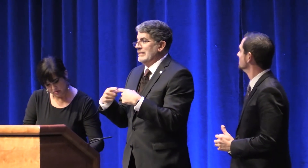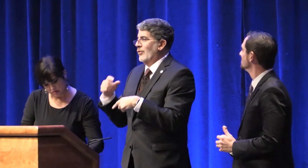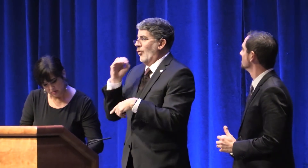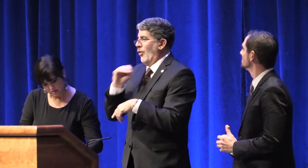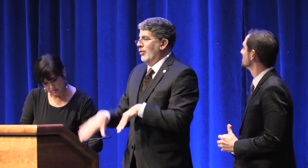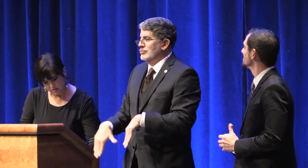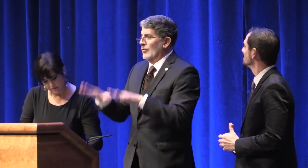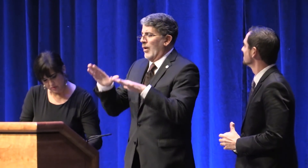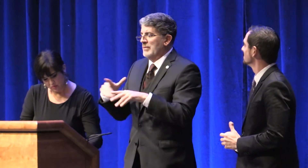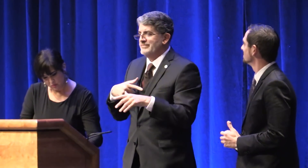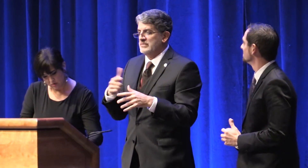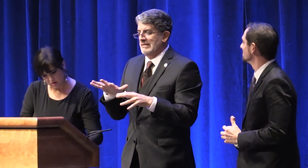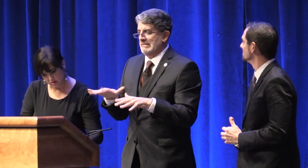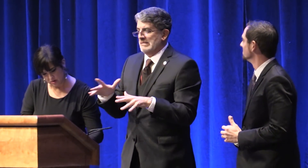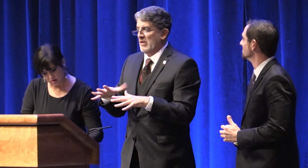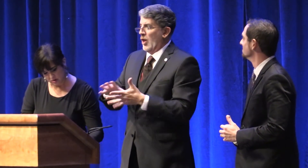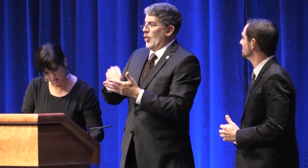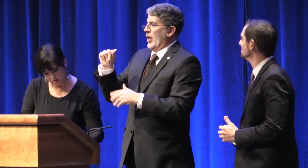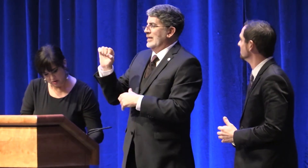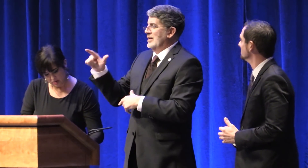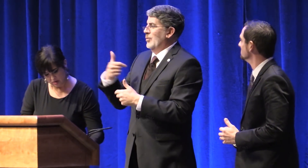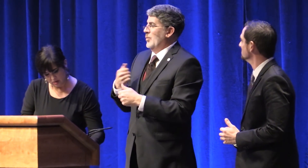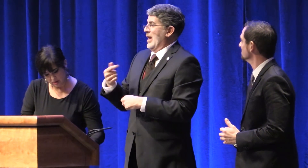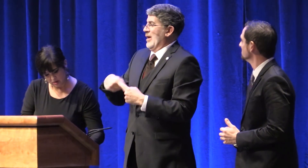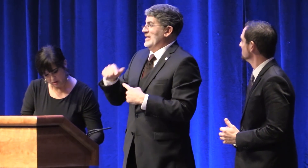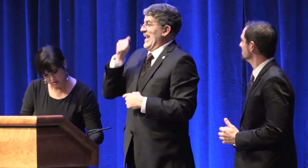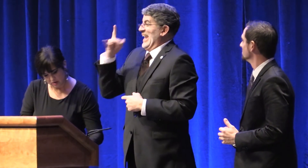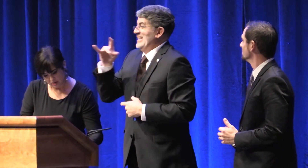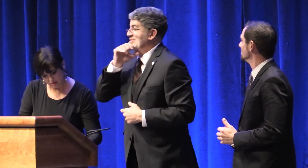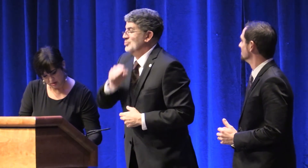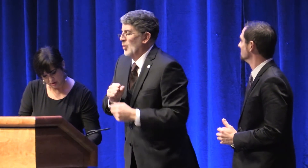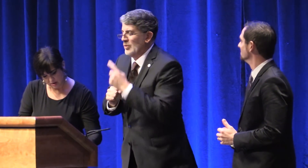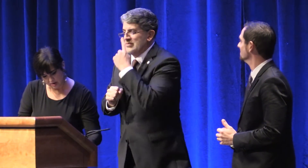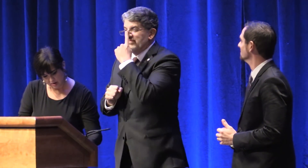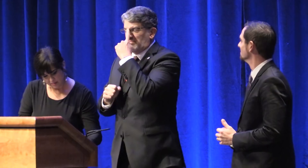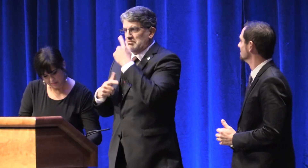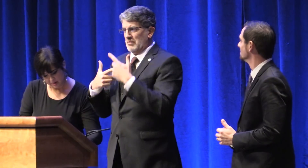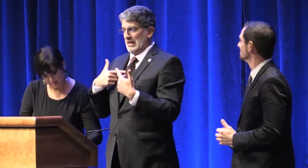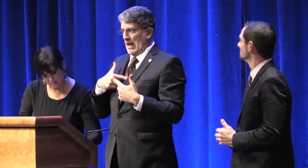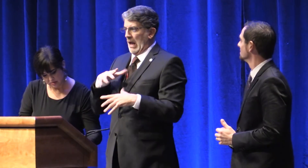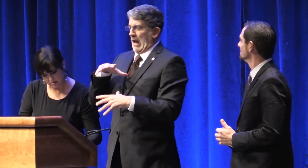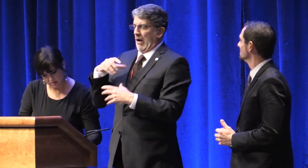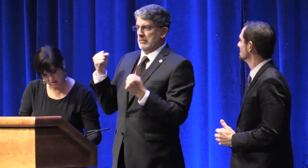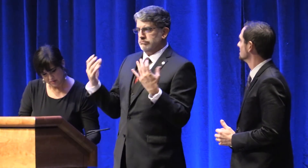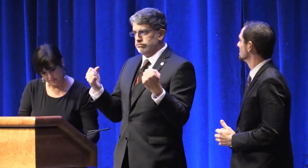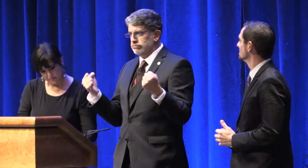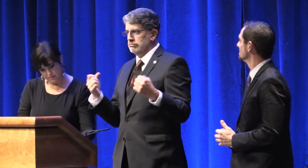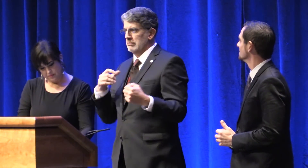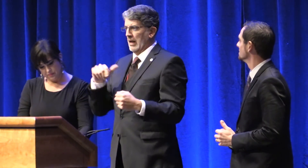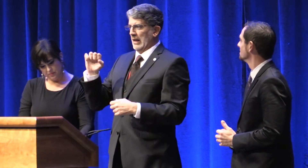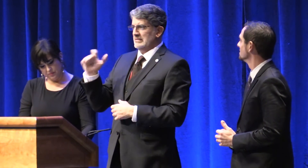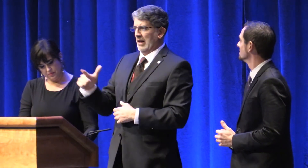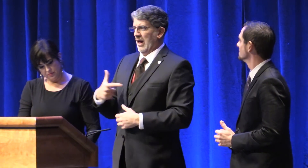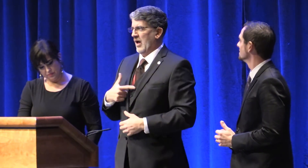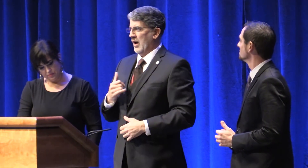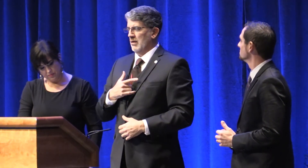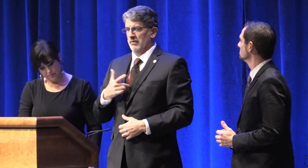using English signs, and I learned ASL when I was about 18 years old, and I would struggle